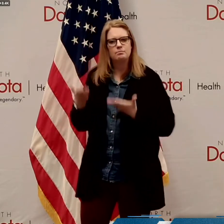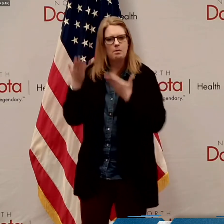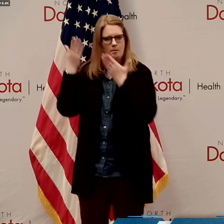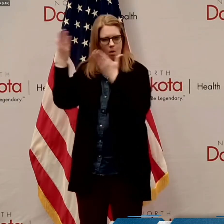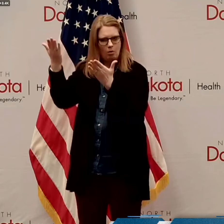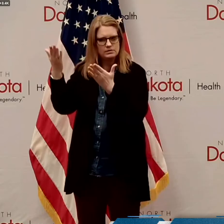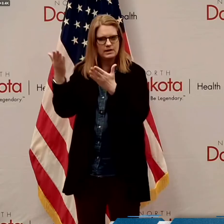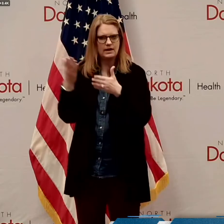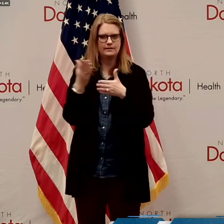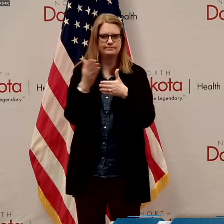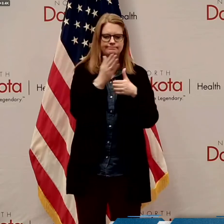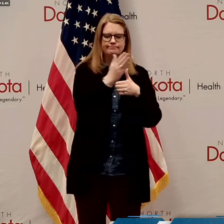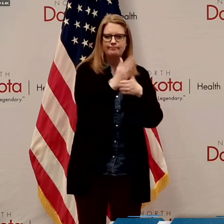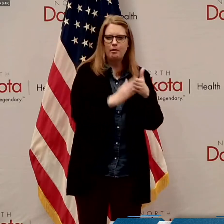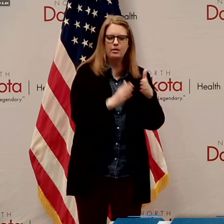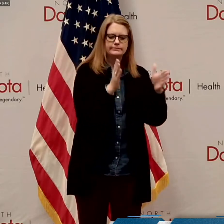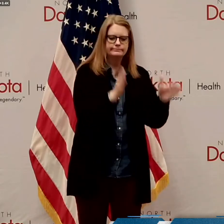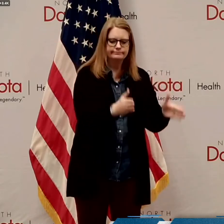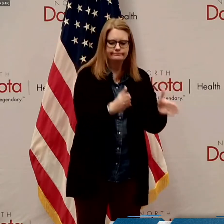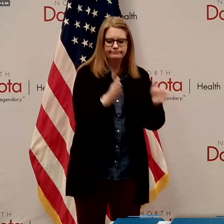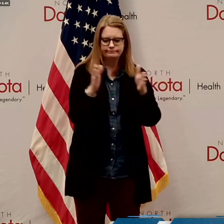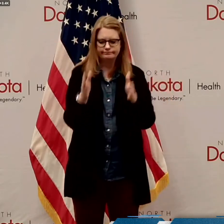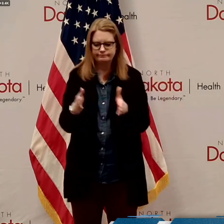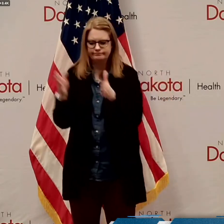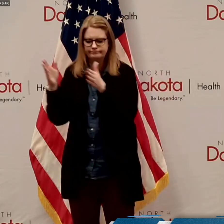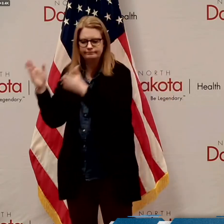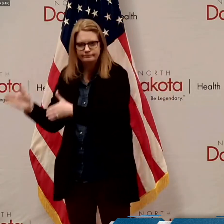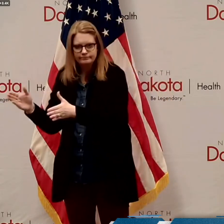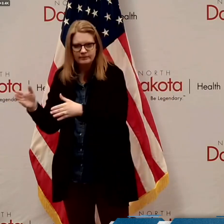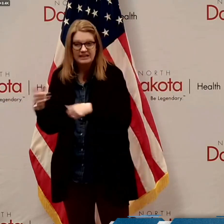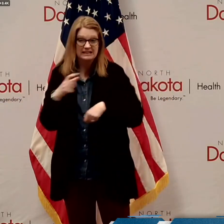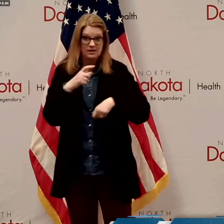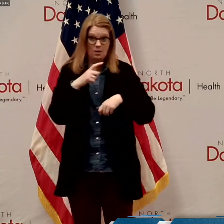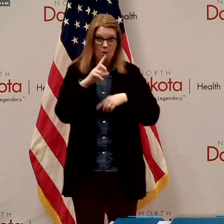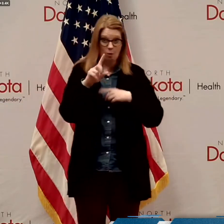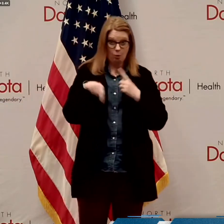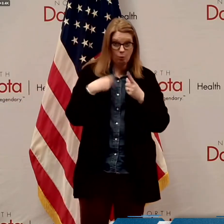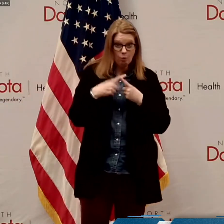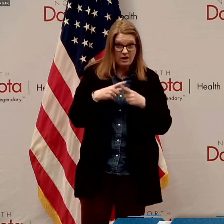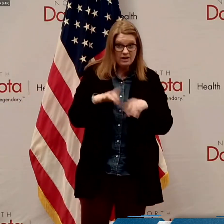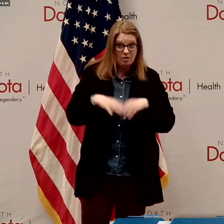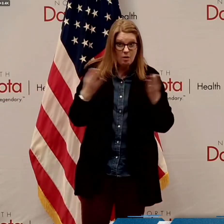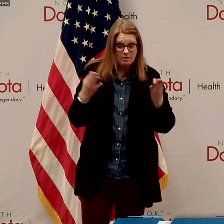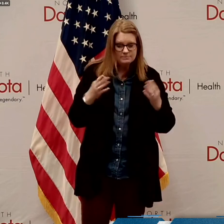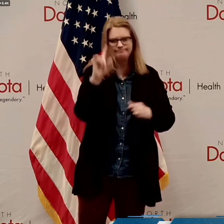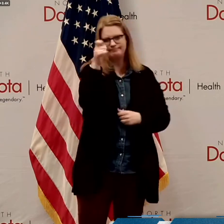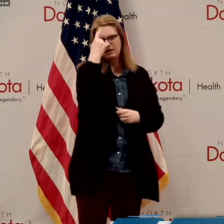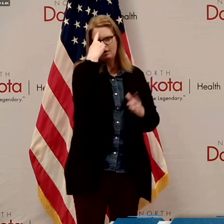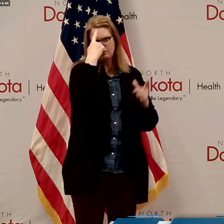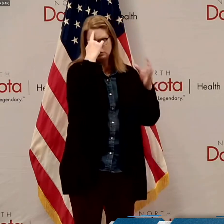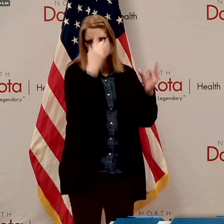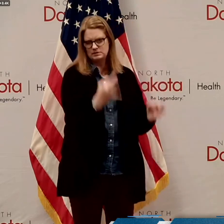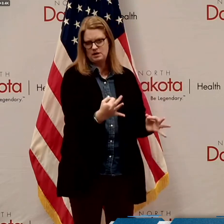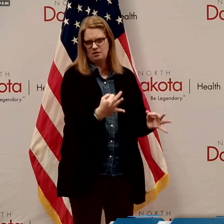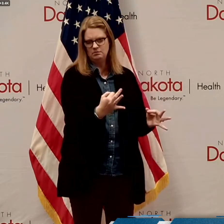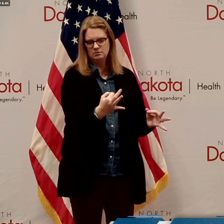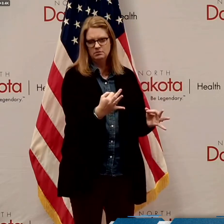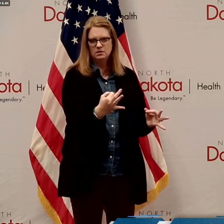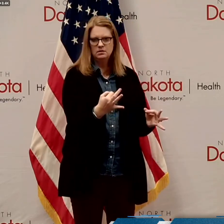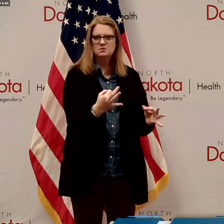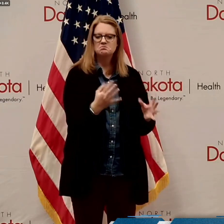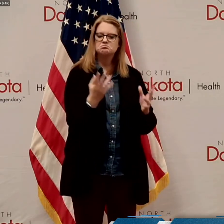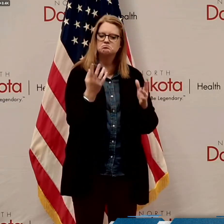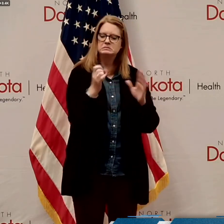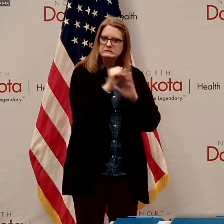approach. Governors will be in charge of their state in terms of the timetable of when this happens. And again, it can be state by